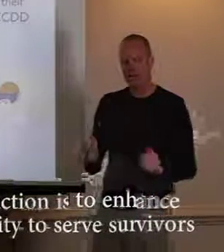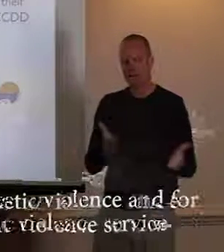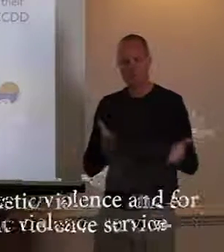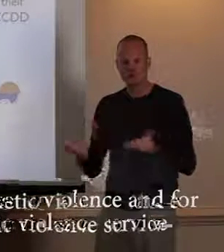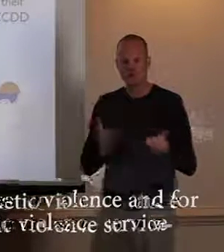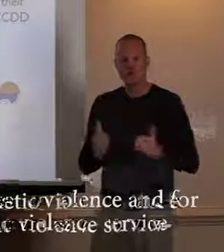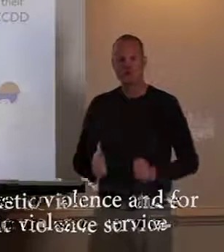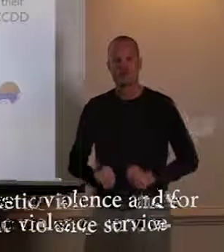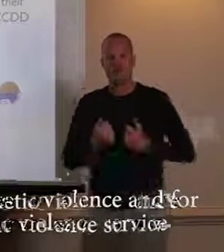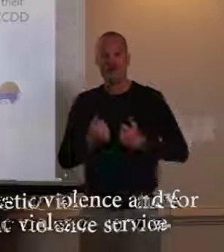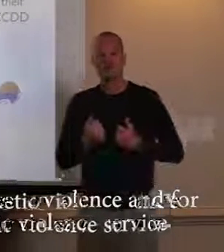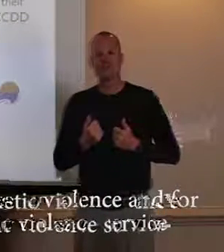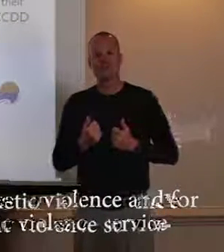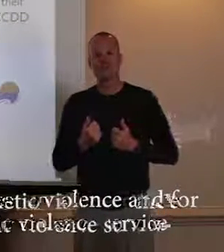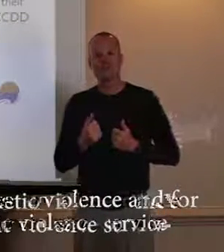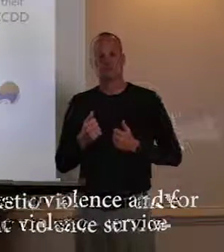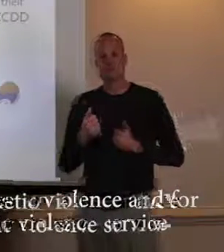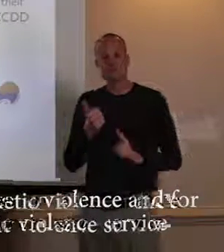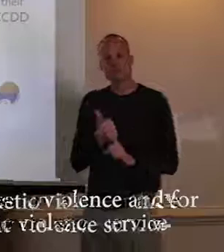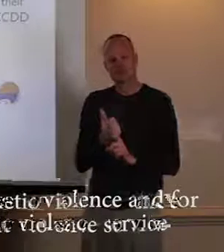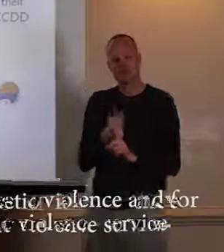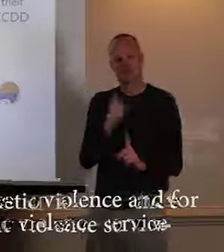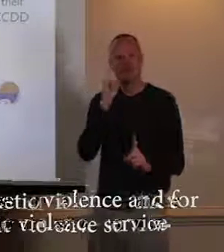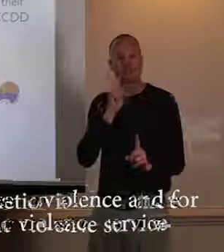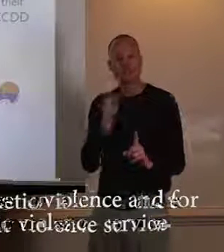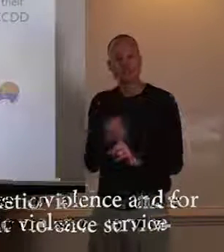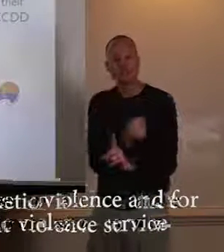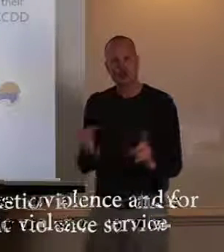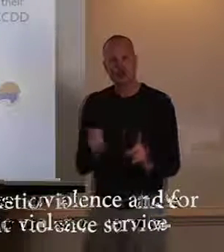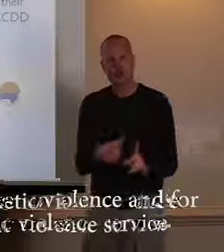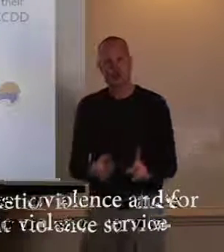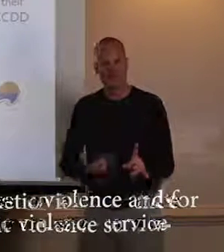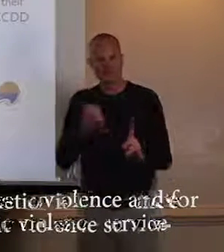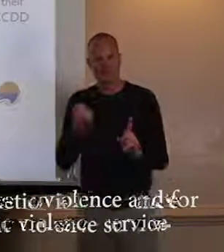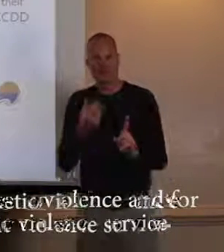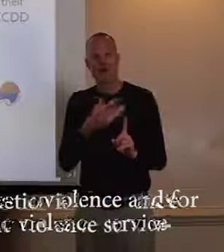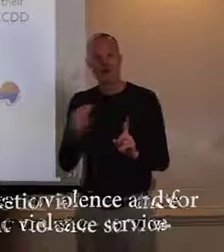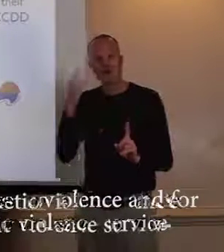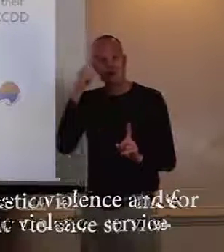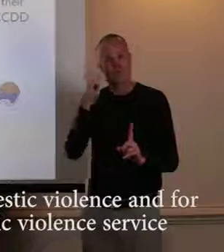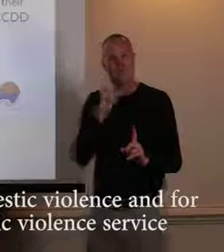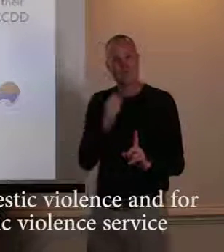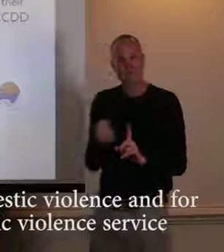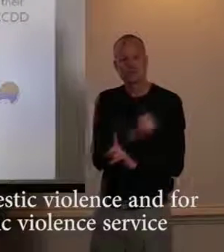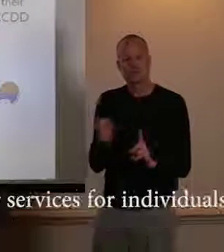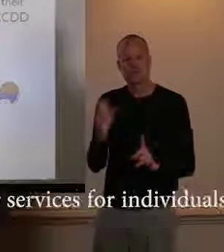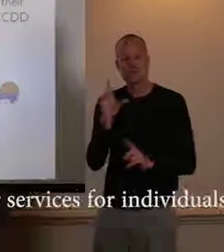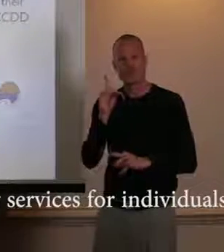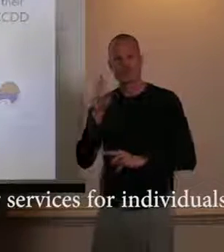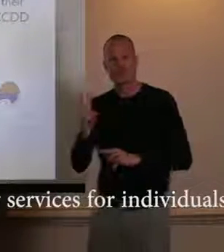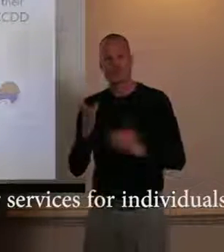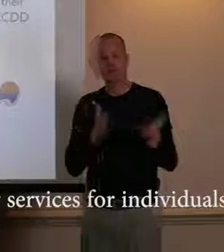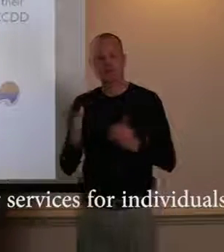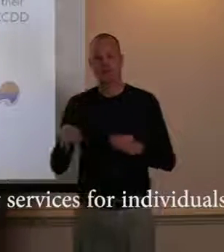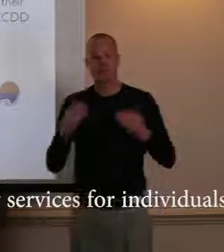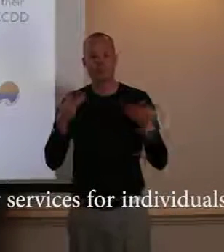of sexual assault and domestic violence, and for sexual assault and domestic violence service providers to enhance